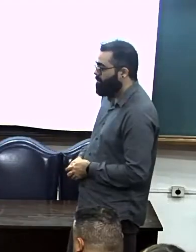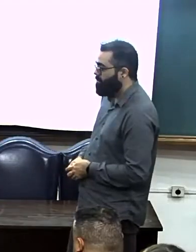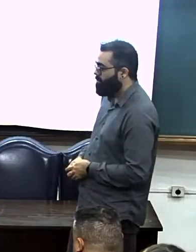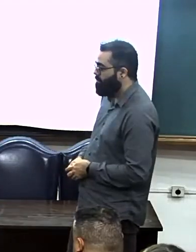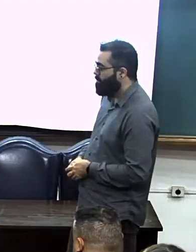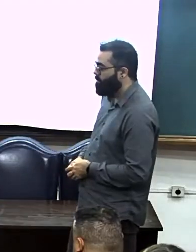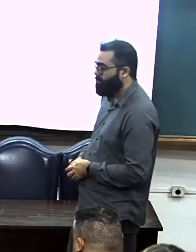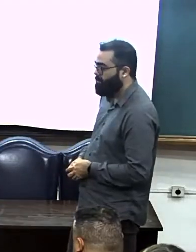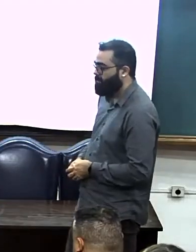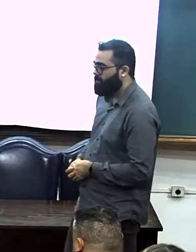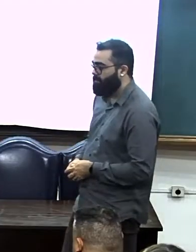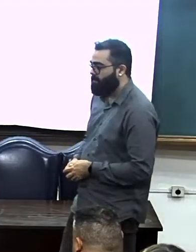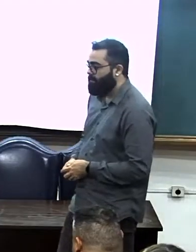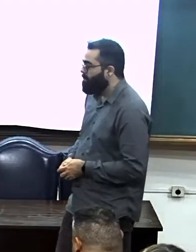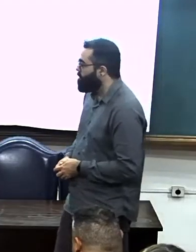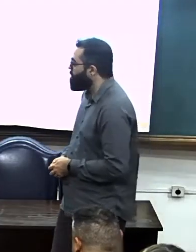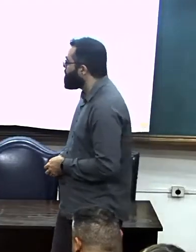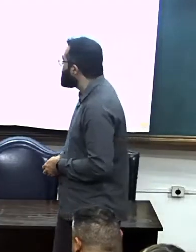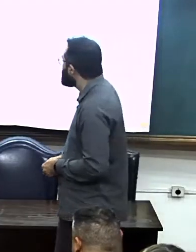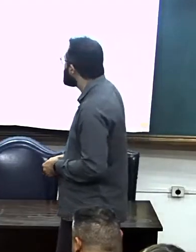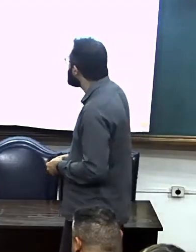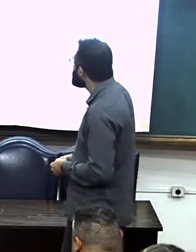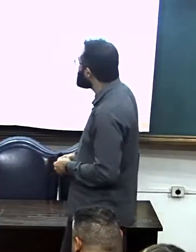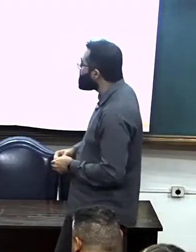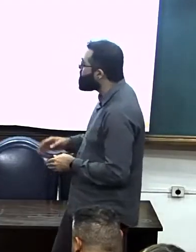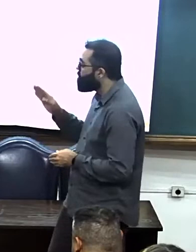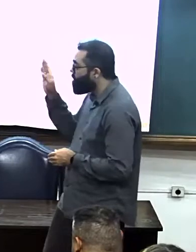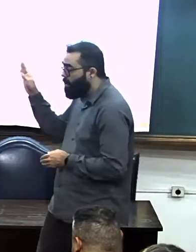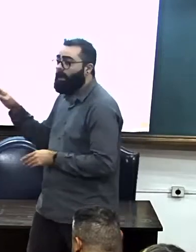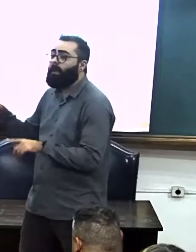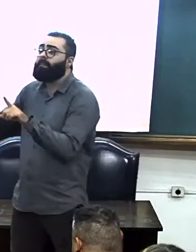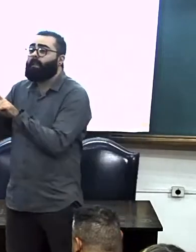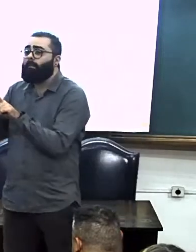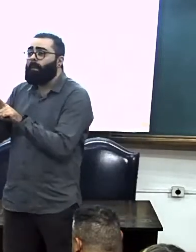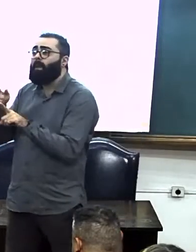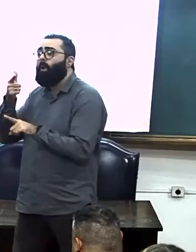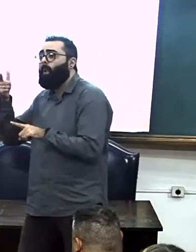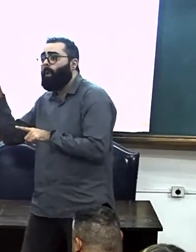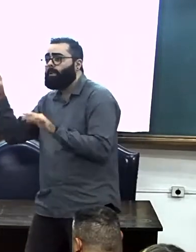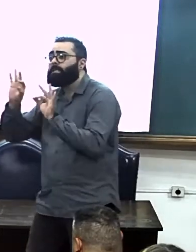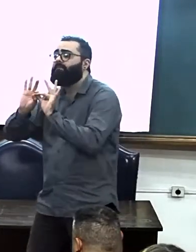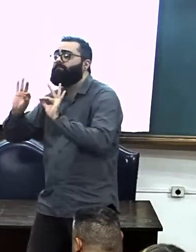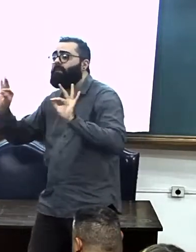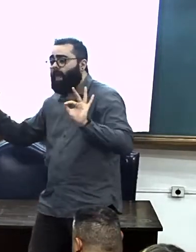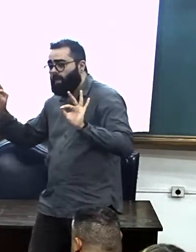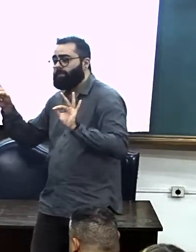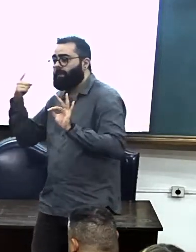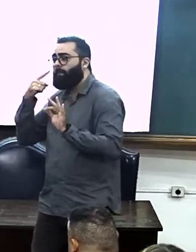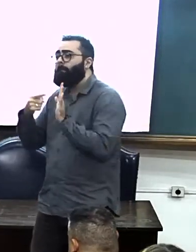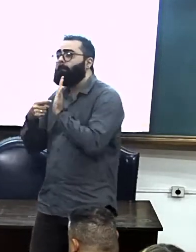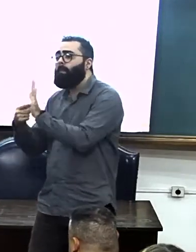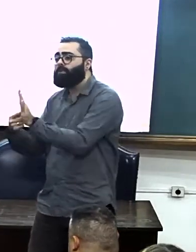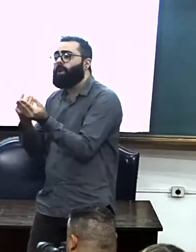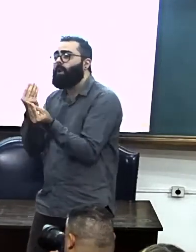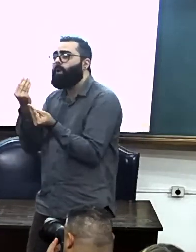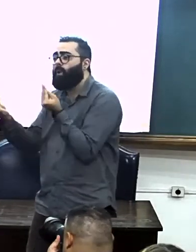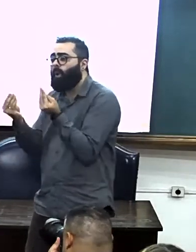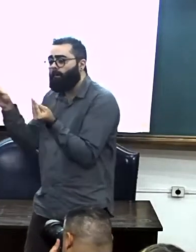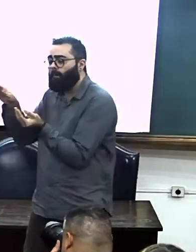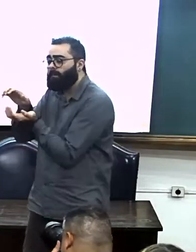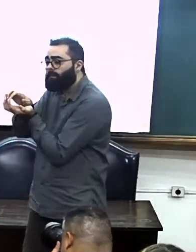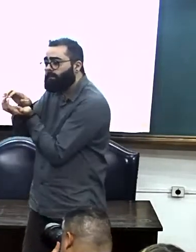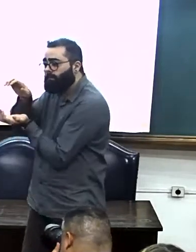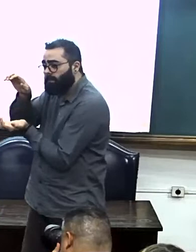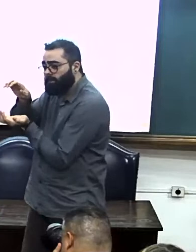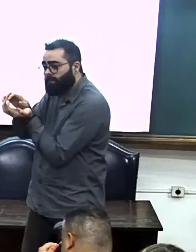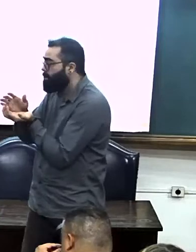Oh, and we have another sentence with jaw displacement and metrical grid. But now the jaw displacement is in terms of the